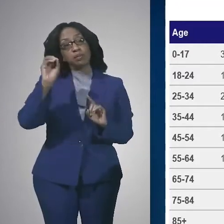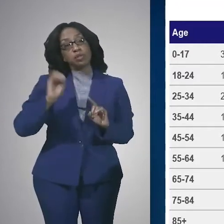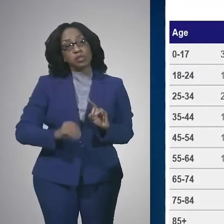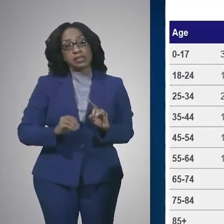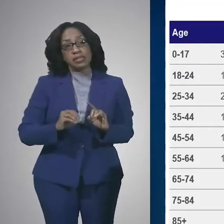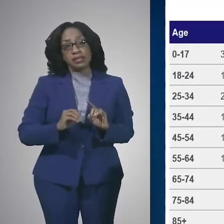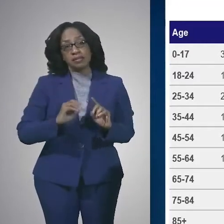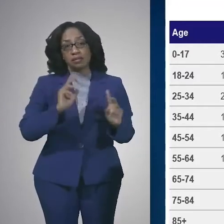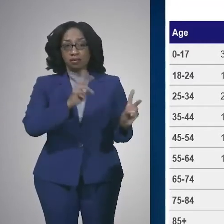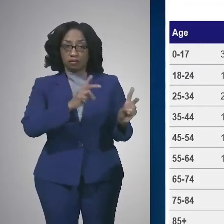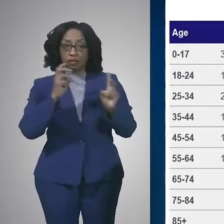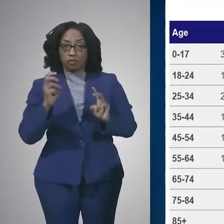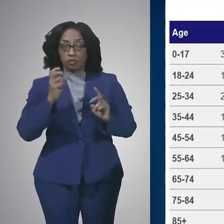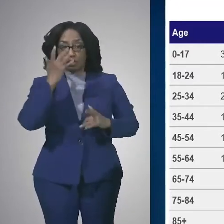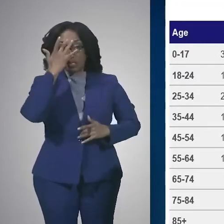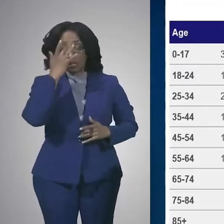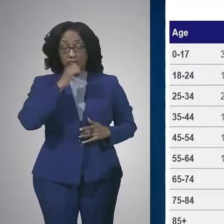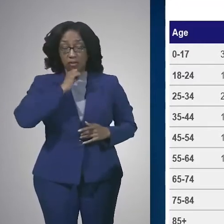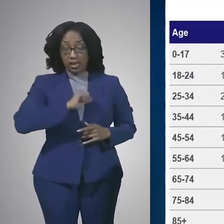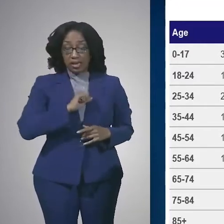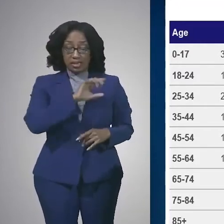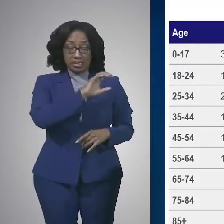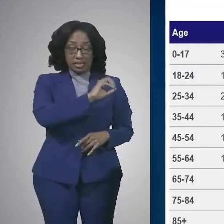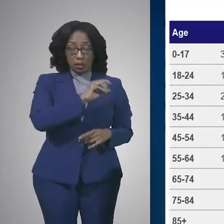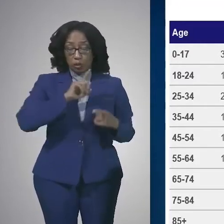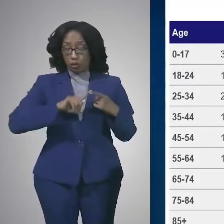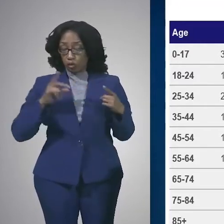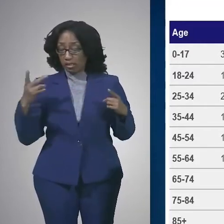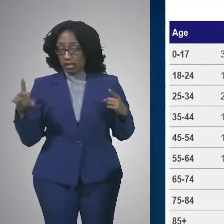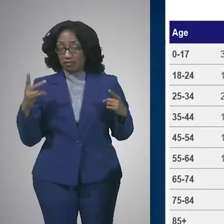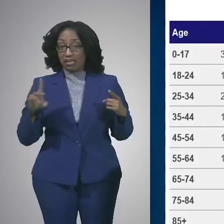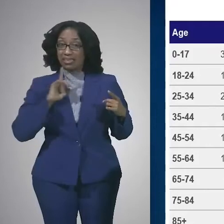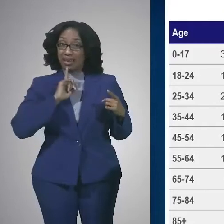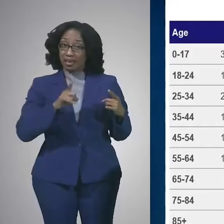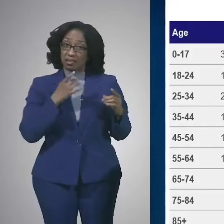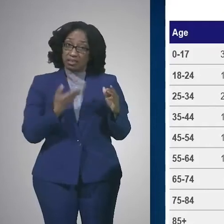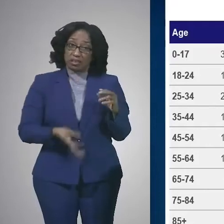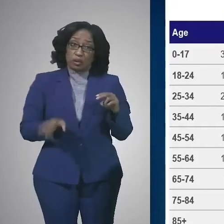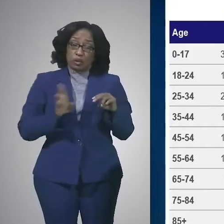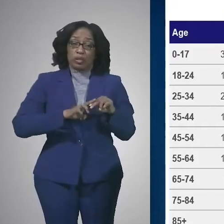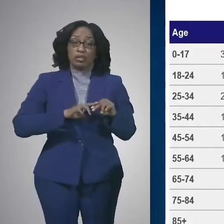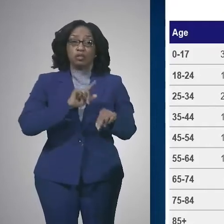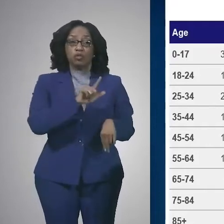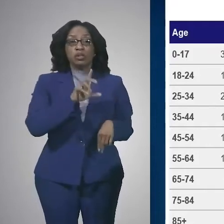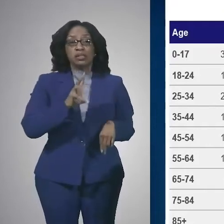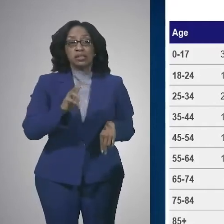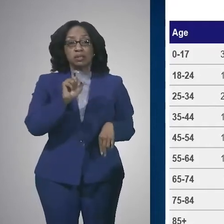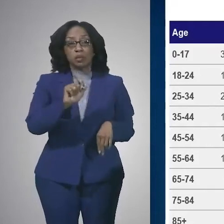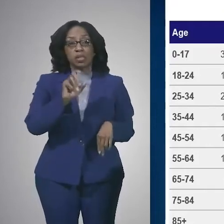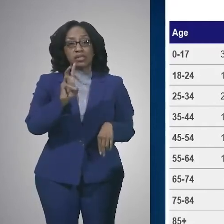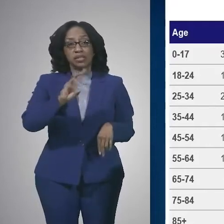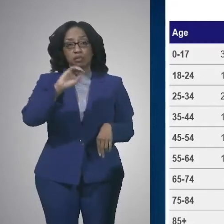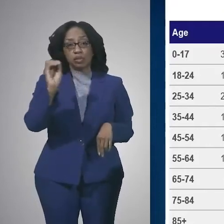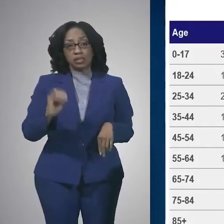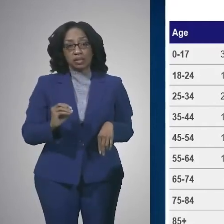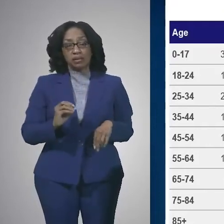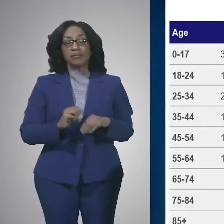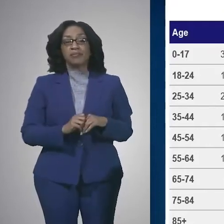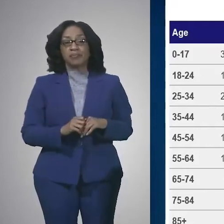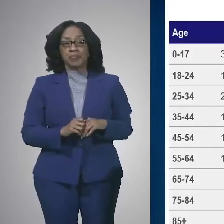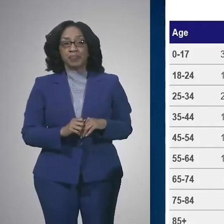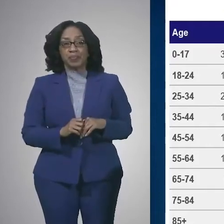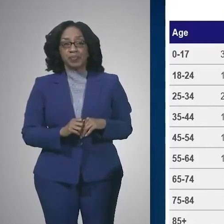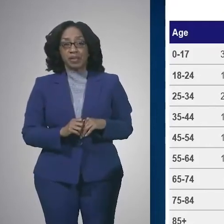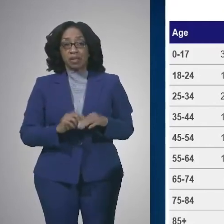active cases among the 0 to 17 age range has actually increased to 26.6% of all active